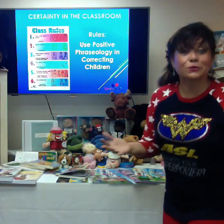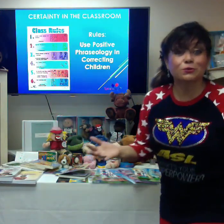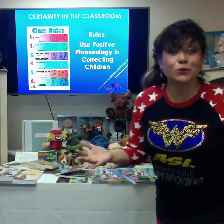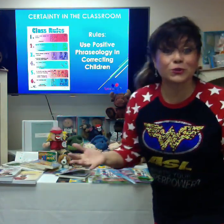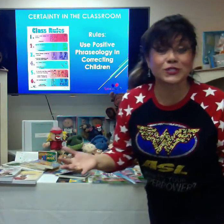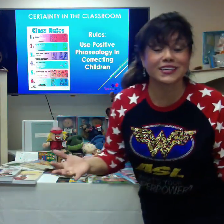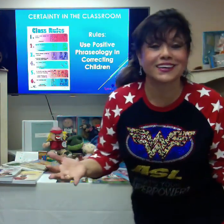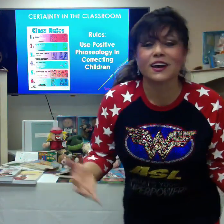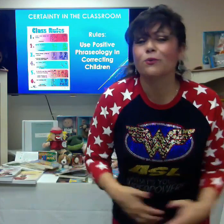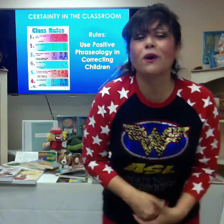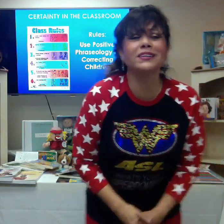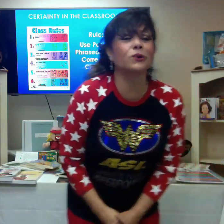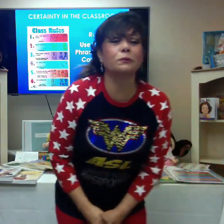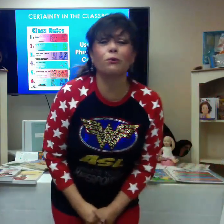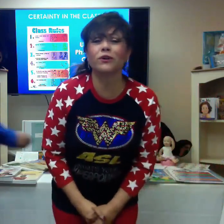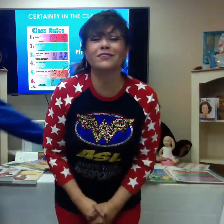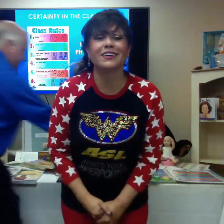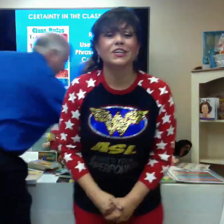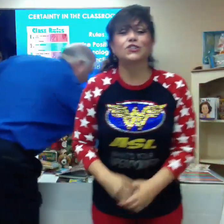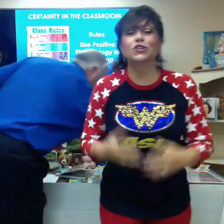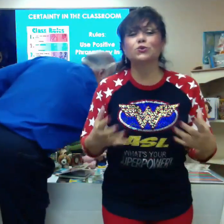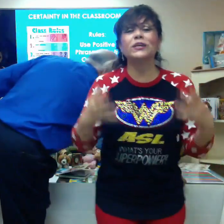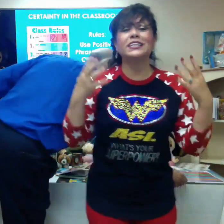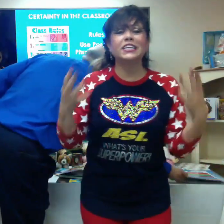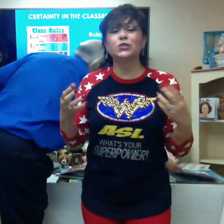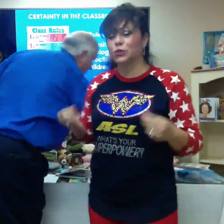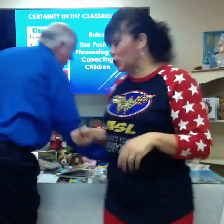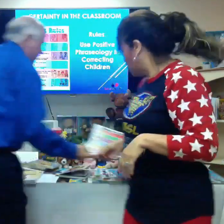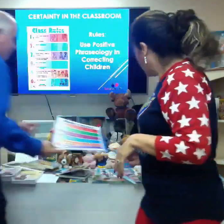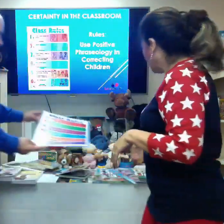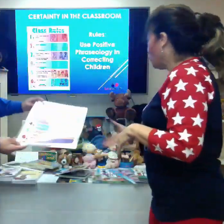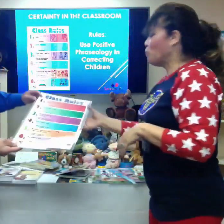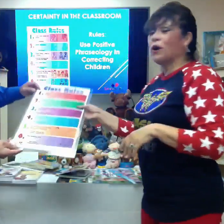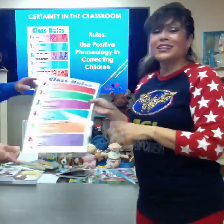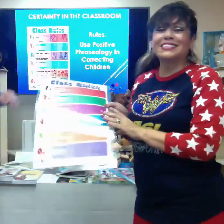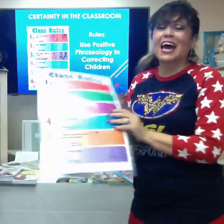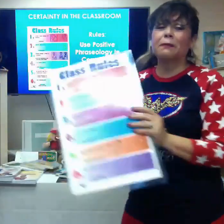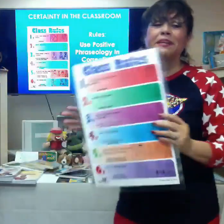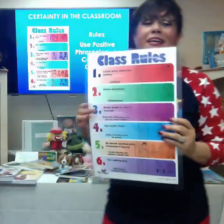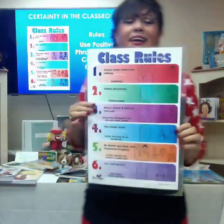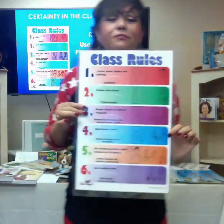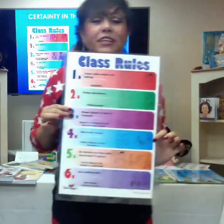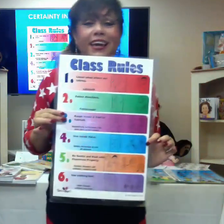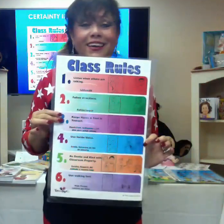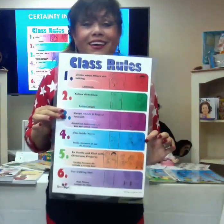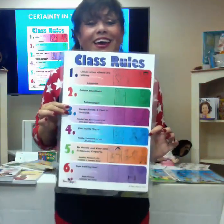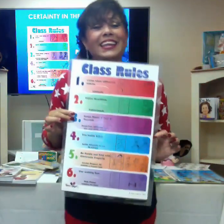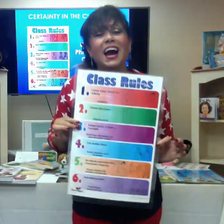Classroom rules. Why is so important? Children need to know what is happening every day and